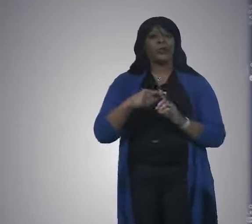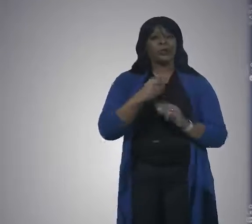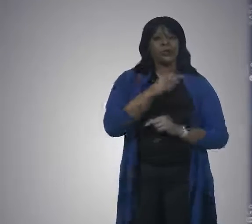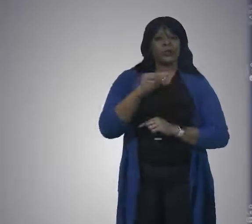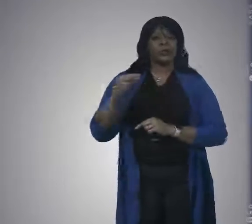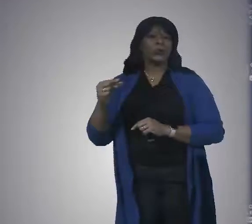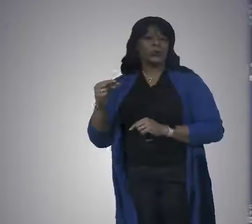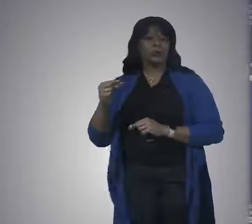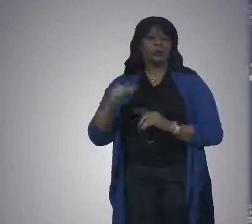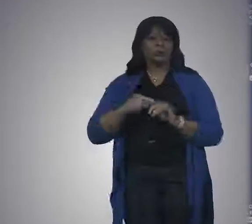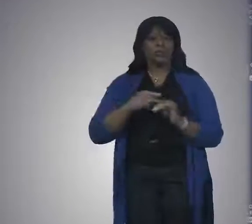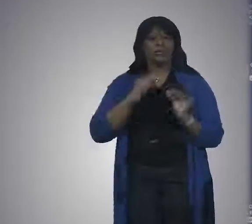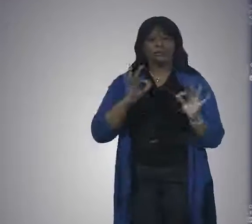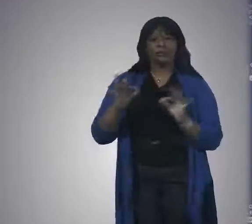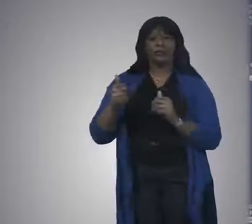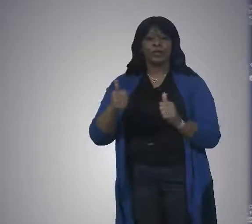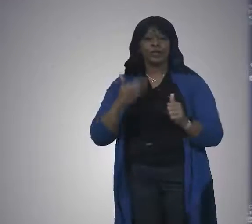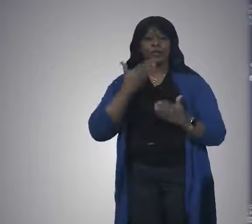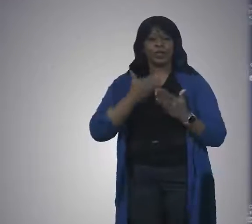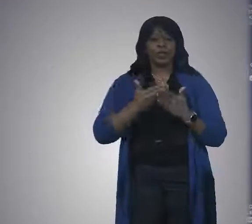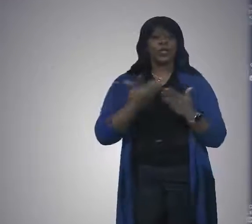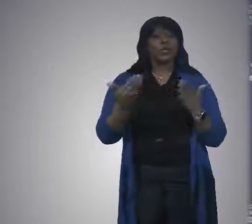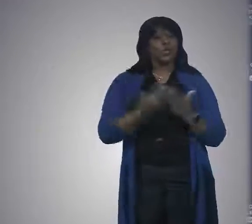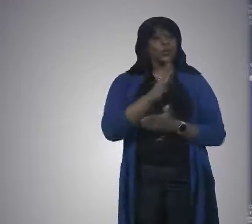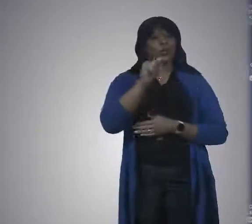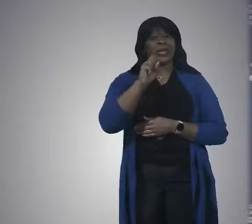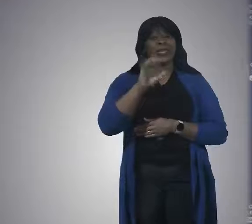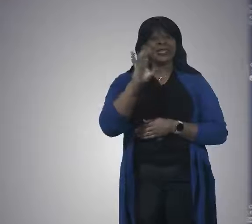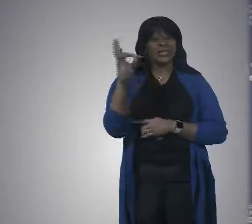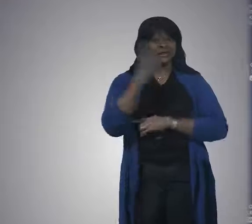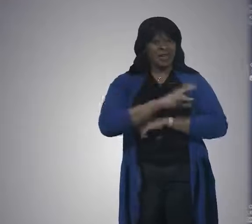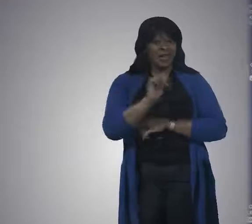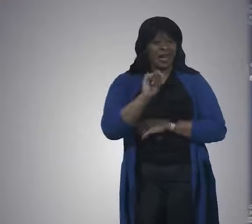new cases. The 7-day average new case